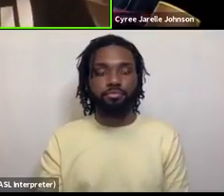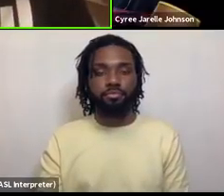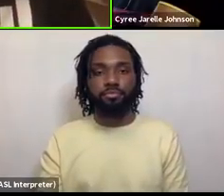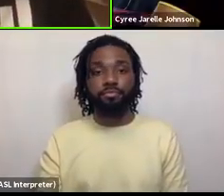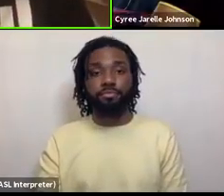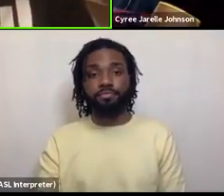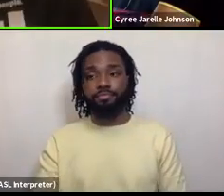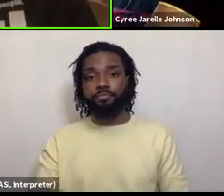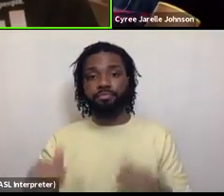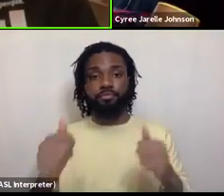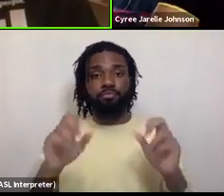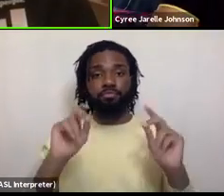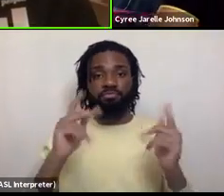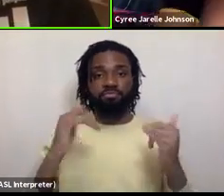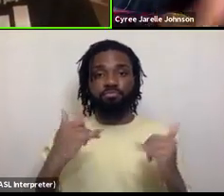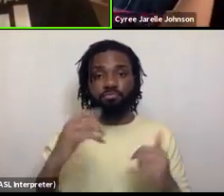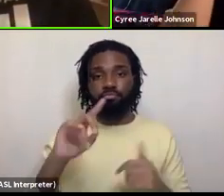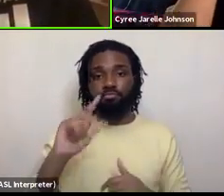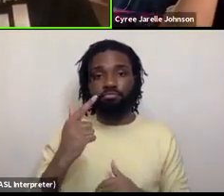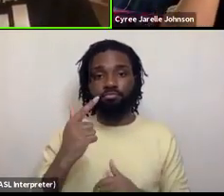All right, this is Dustin.